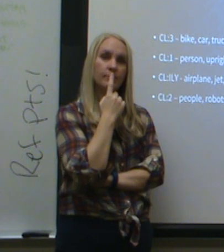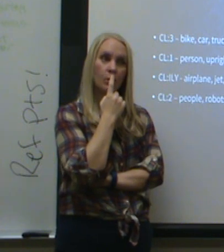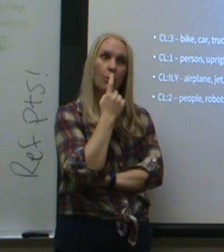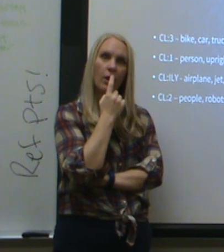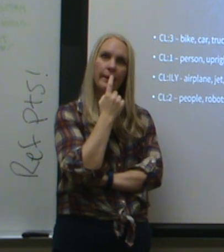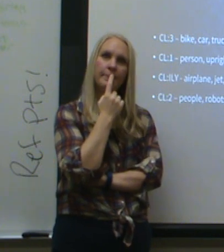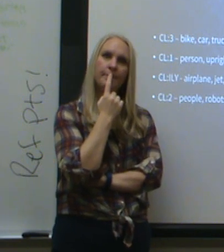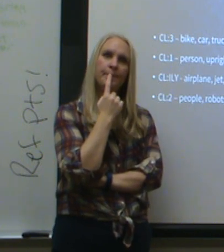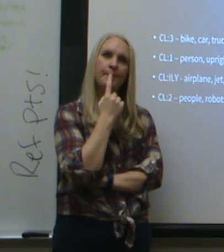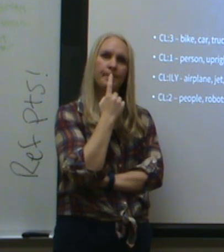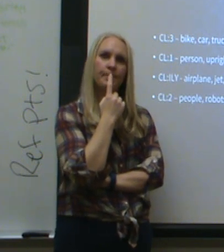Go on.